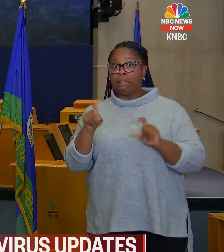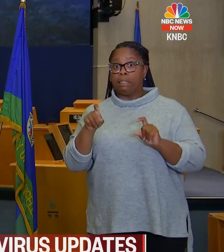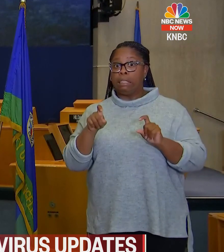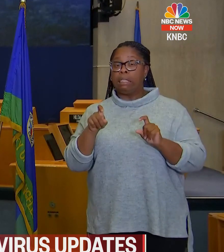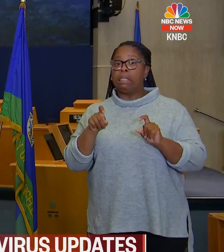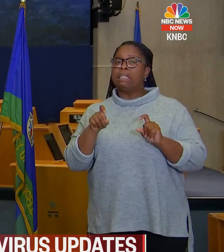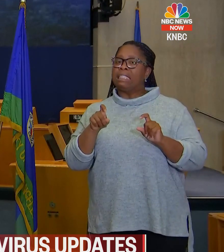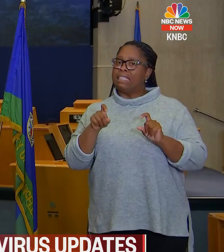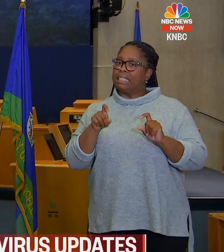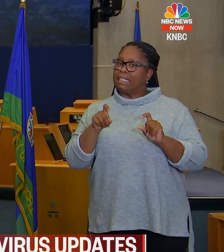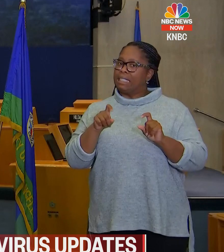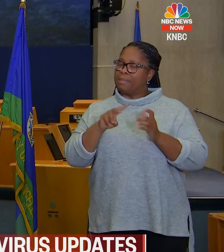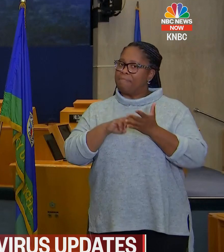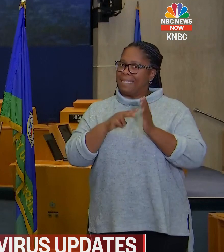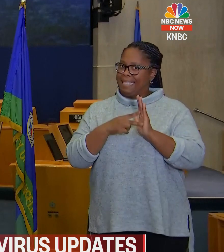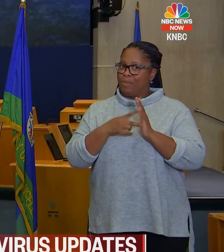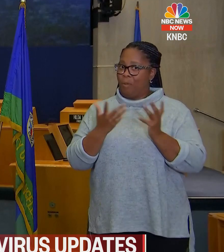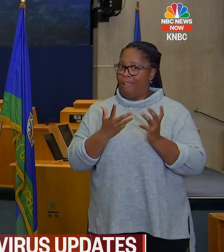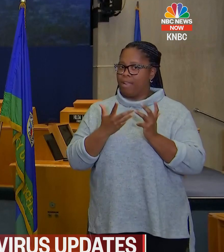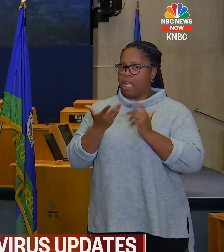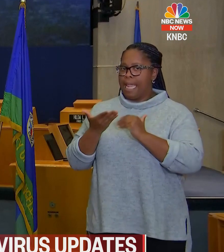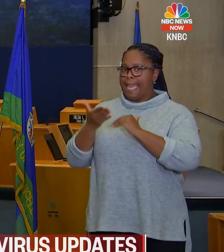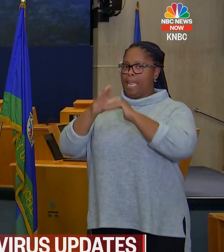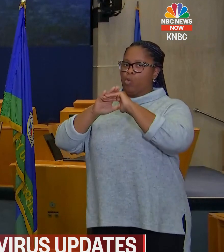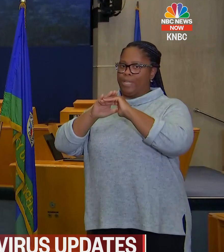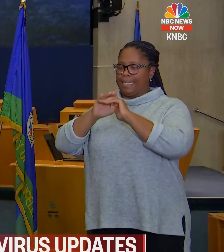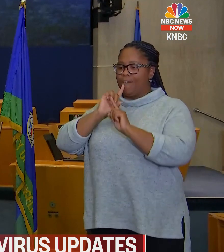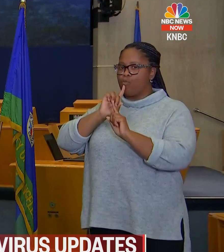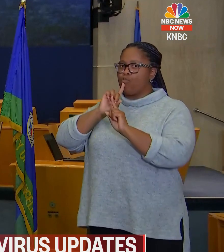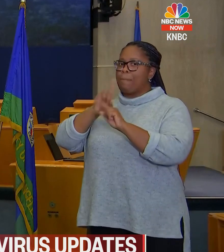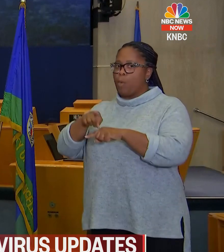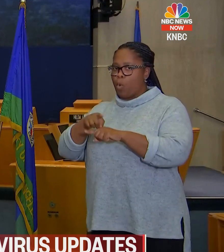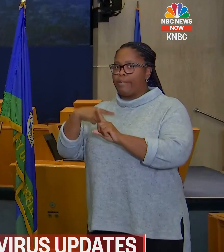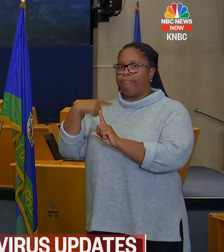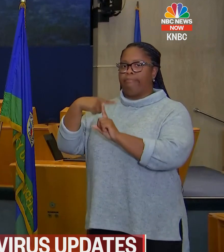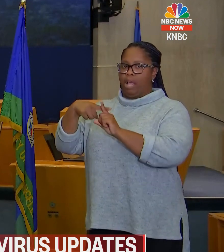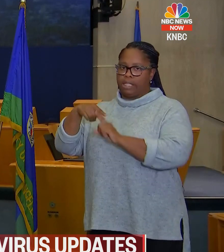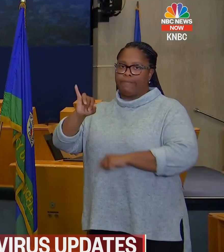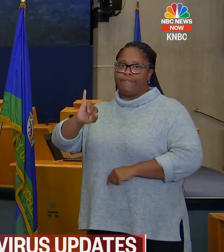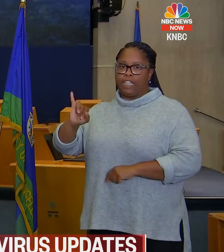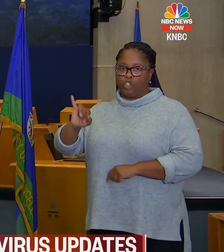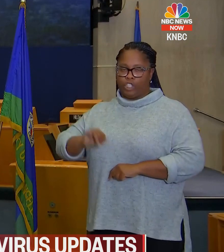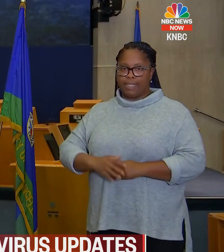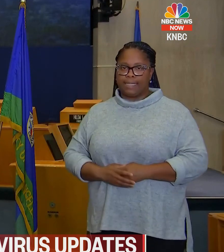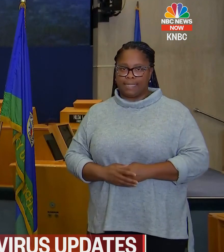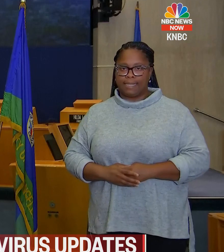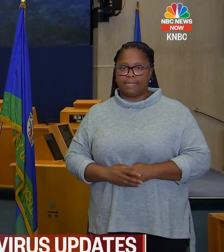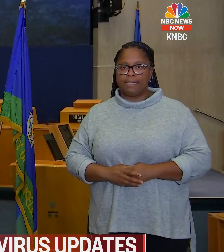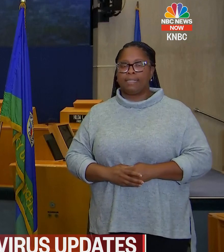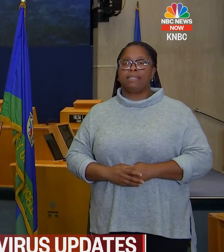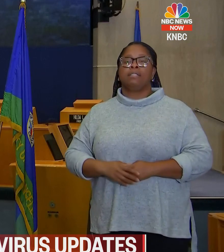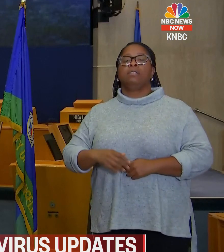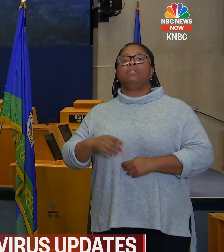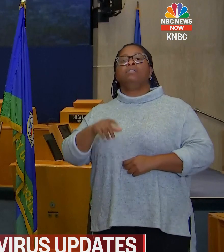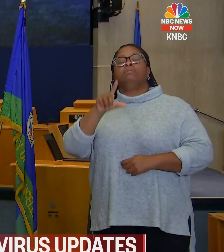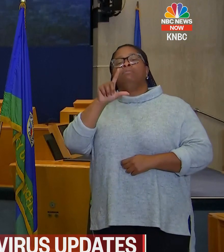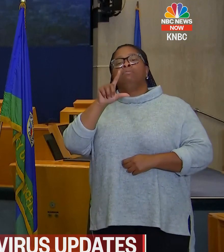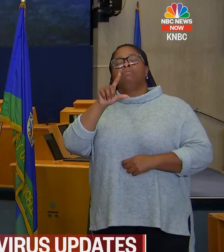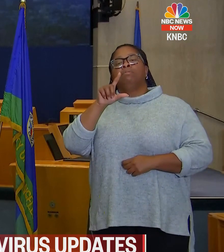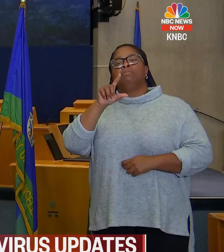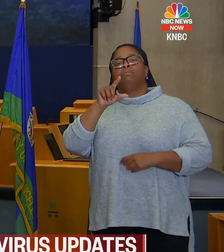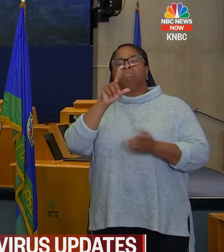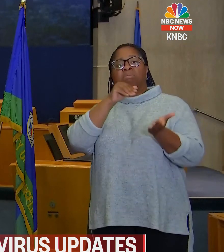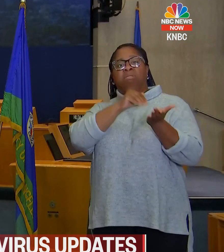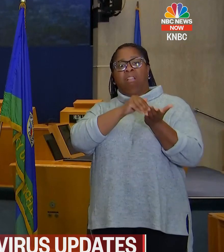likely come with an increase in the number of reported infections. As epidemiologists and public health